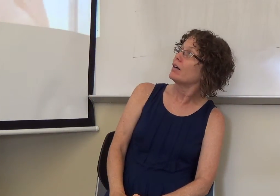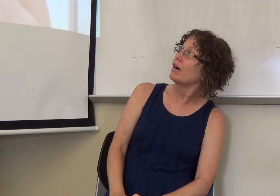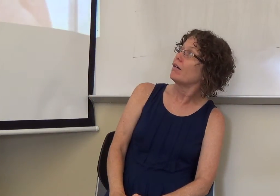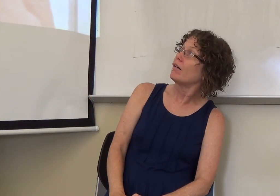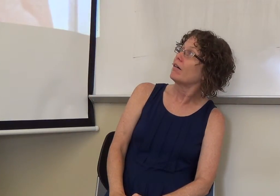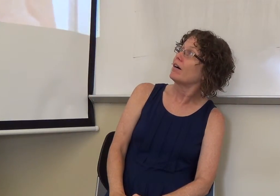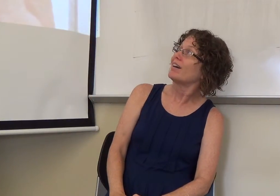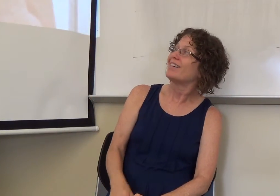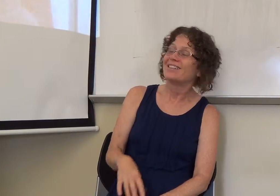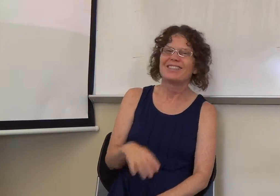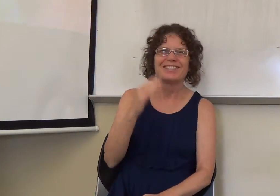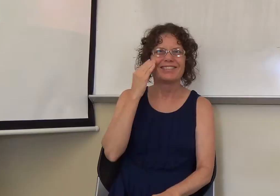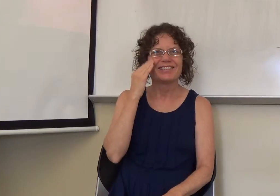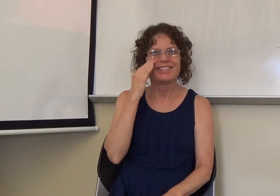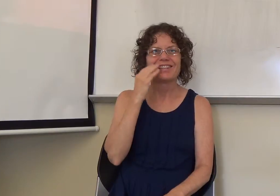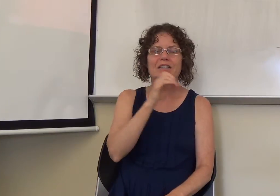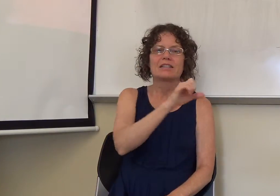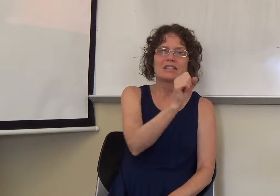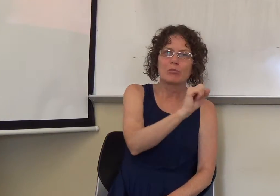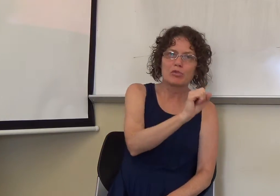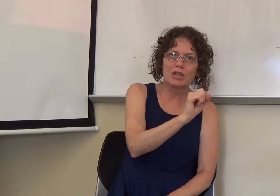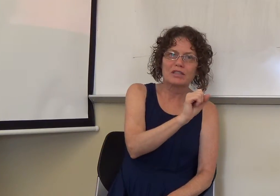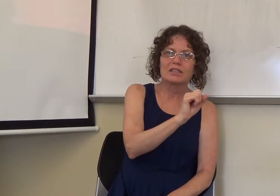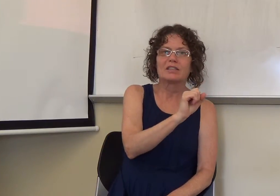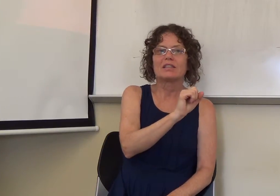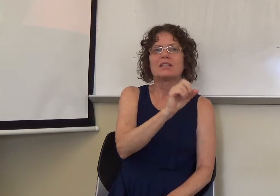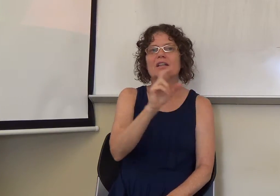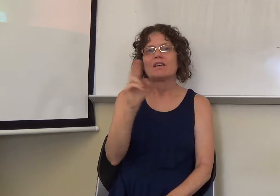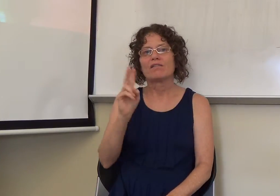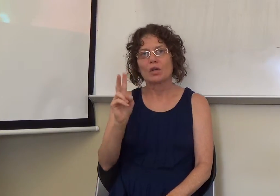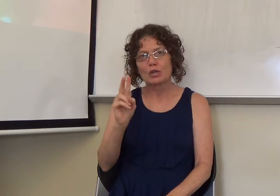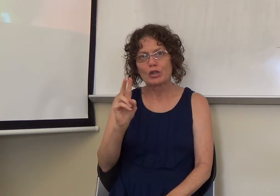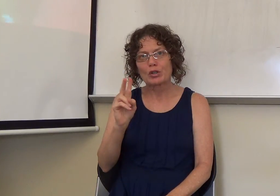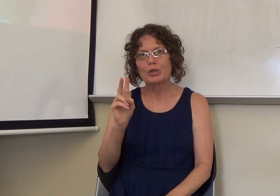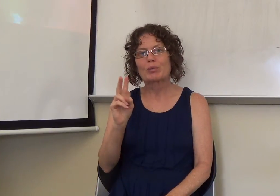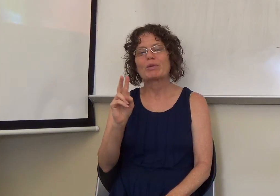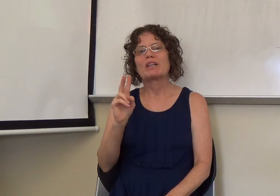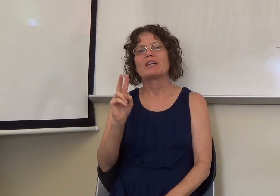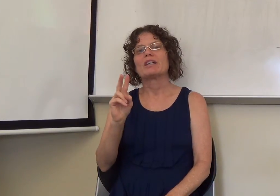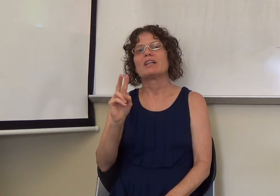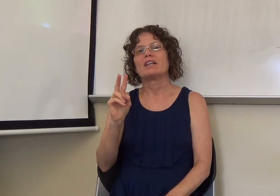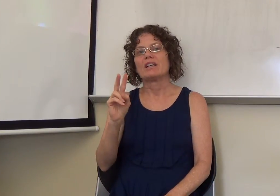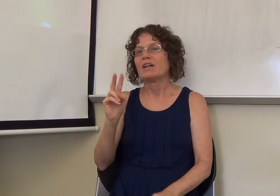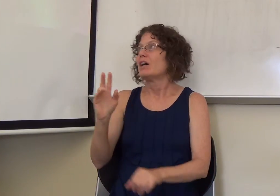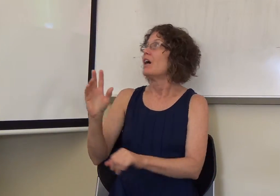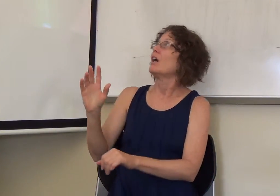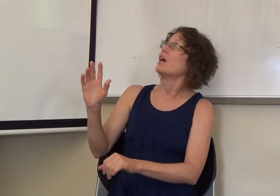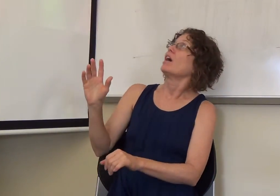it will, when you do this, when you go to paraphrase things, you will